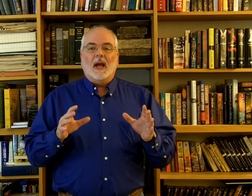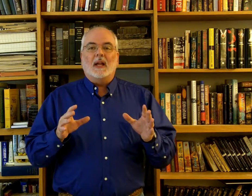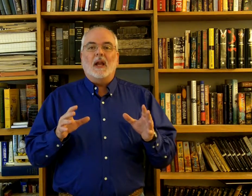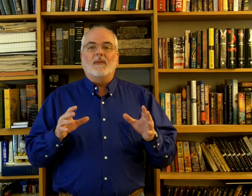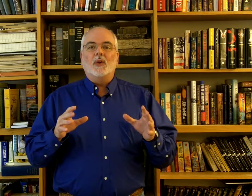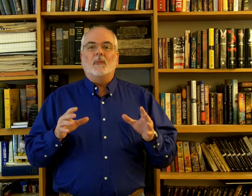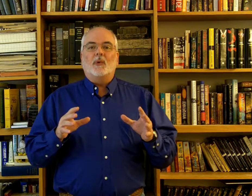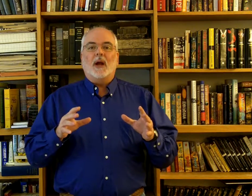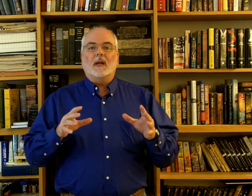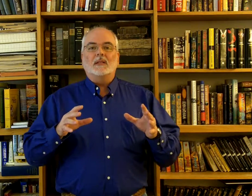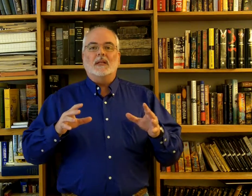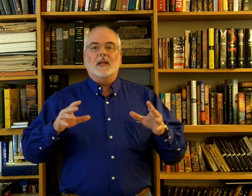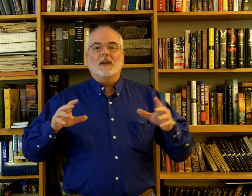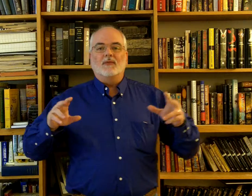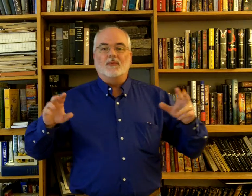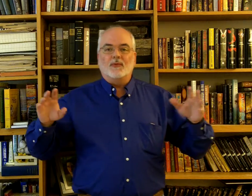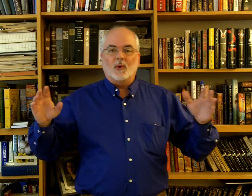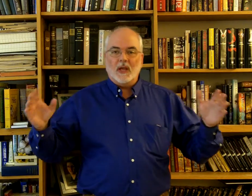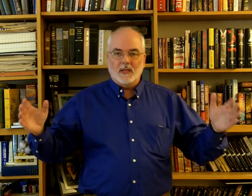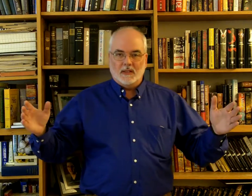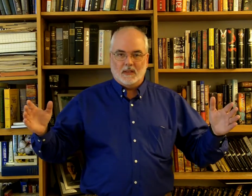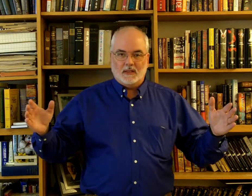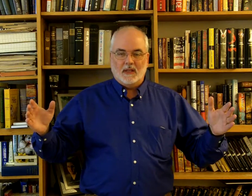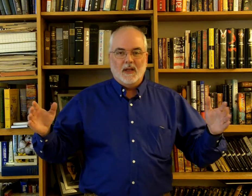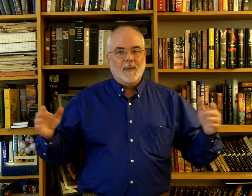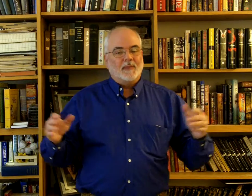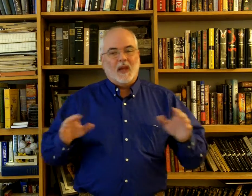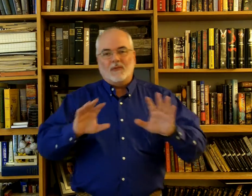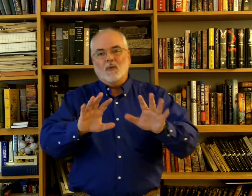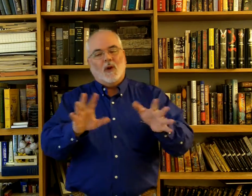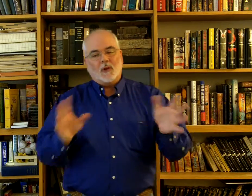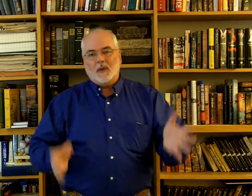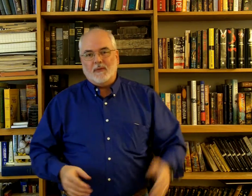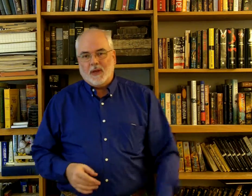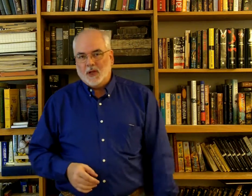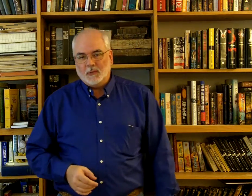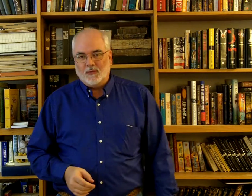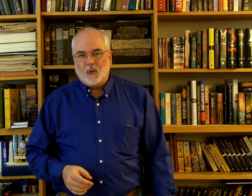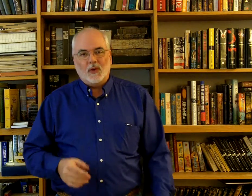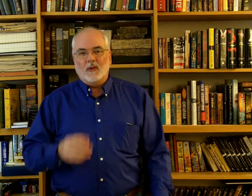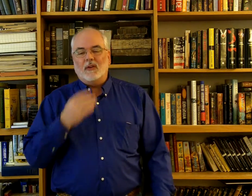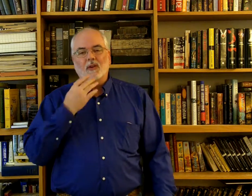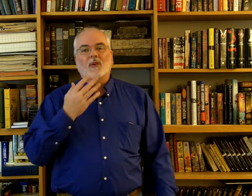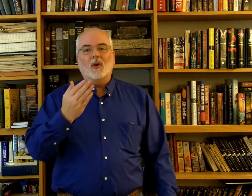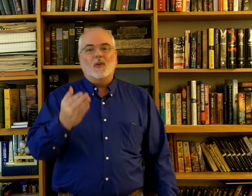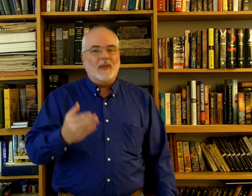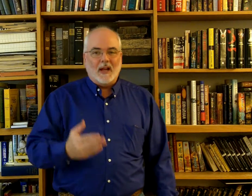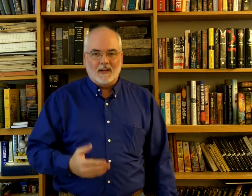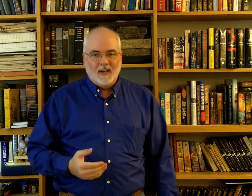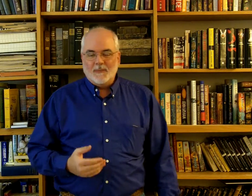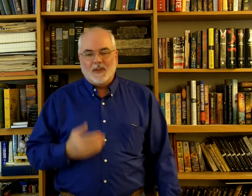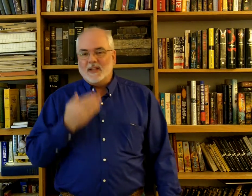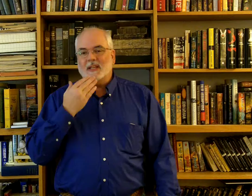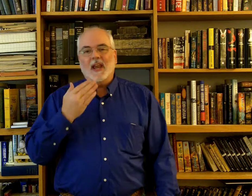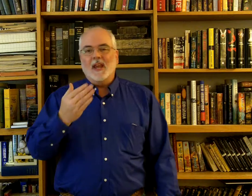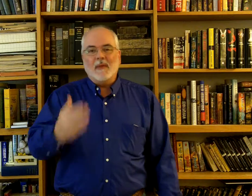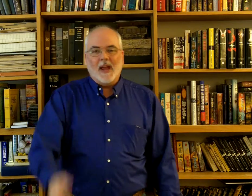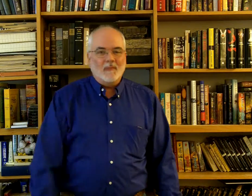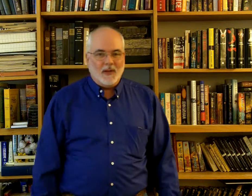like for you to practice it in phrases. Now, if you watch my videos before, you've heard that same